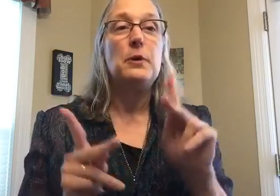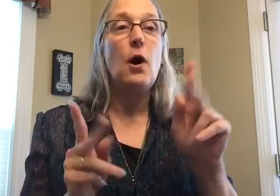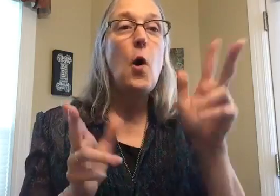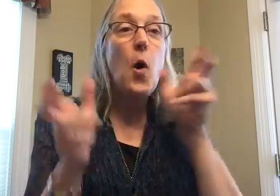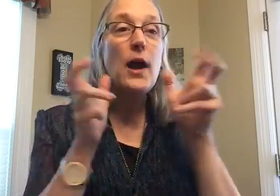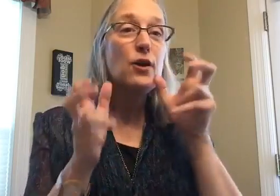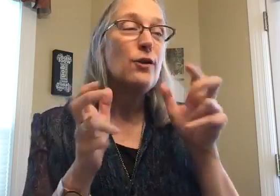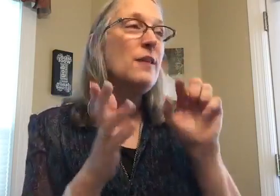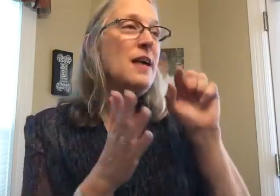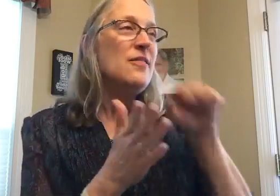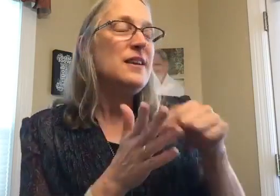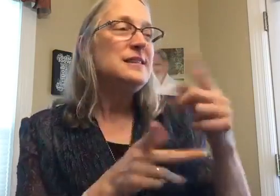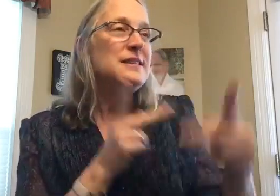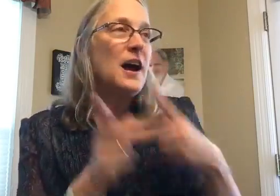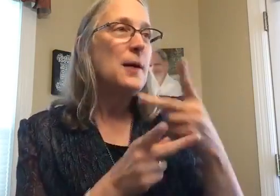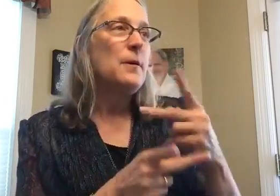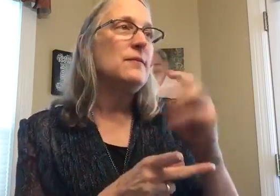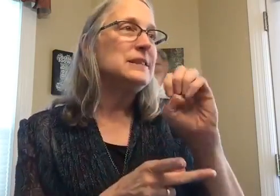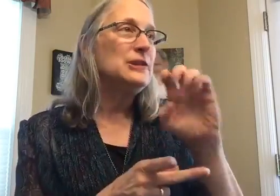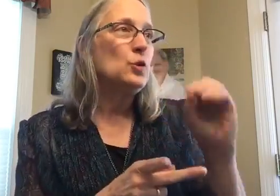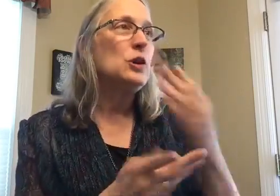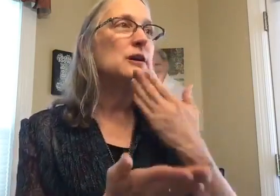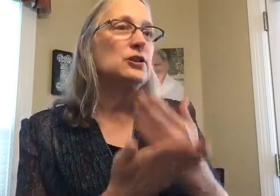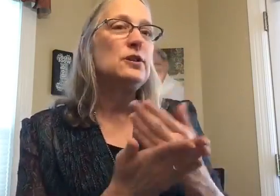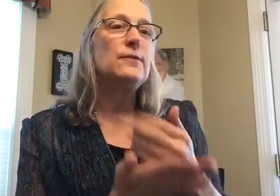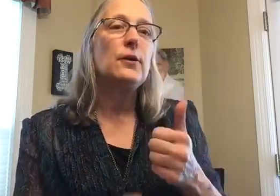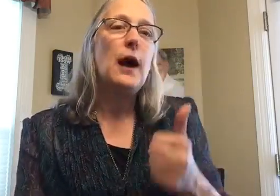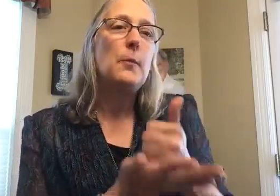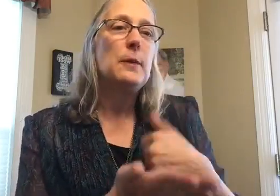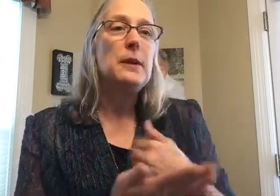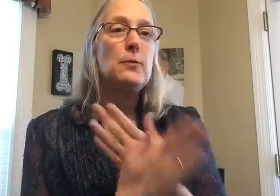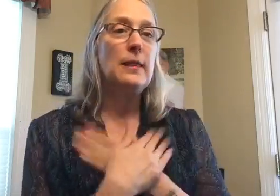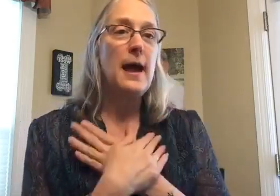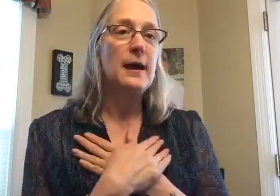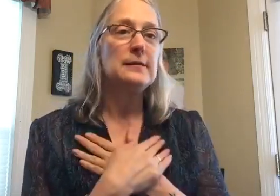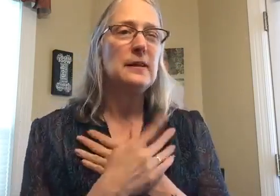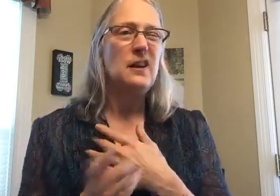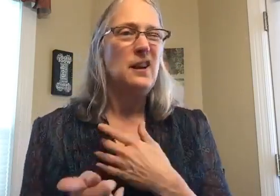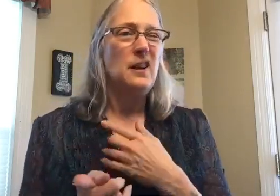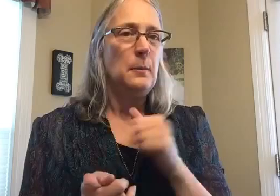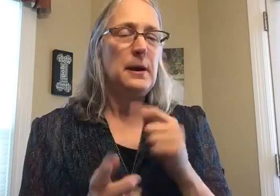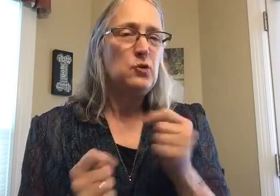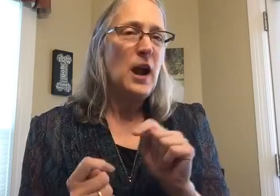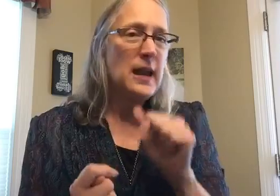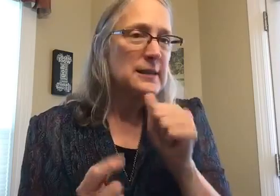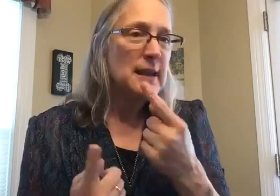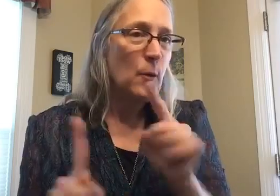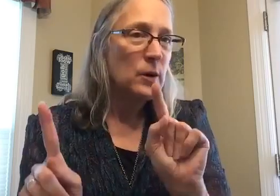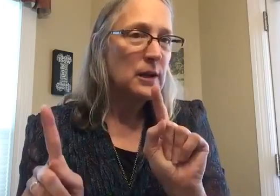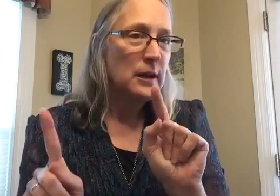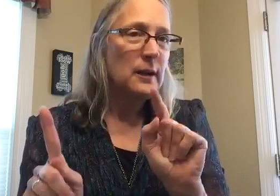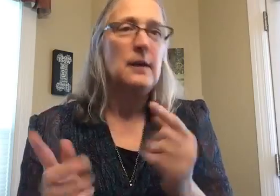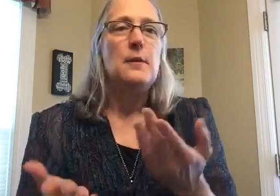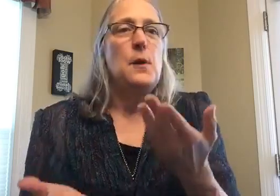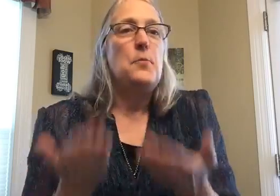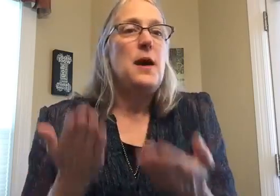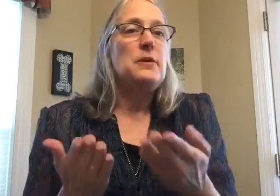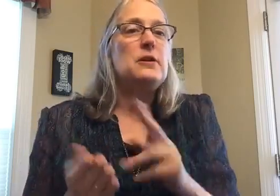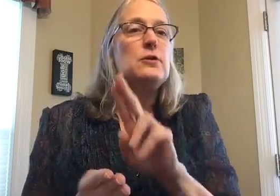oh, I heard this type of essential oil is good for helping me relax, but I'm trying it, it's not working. But probably you're